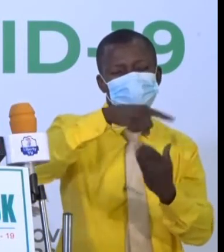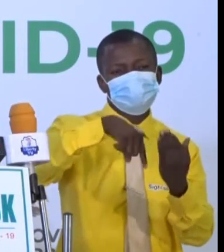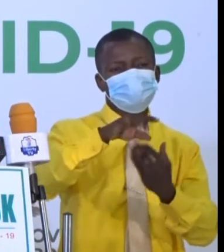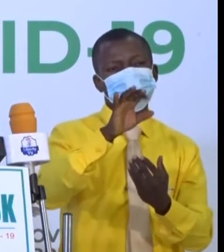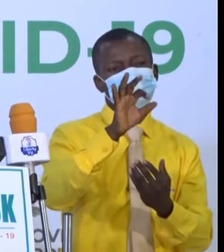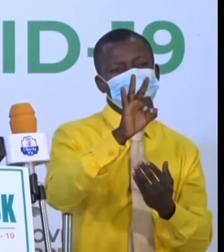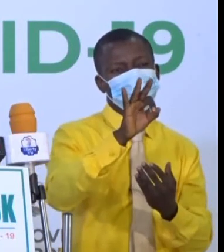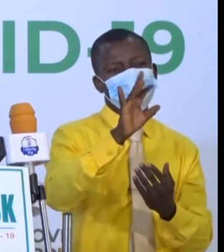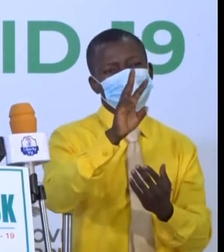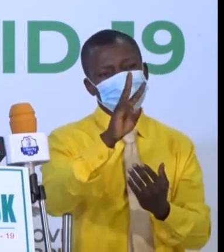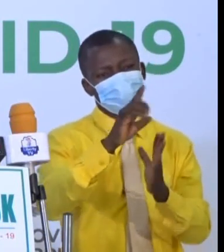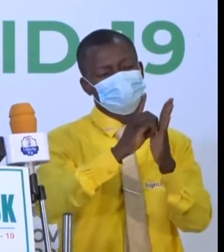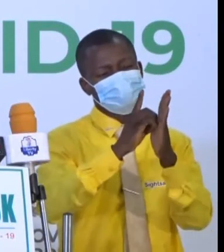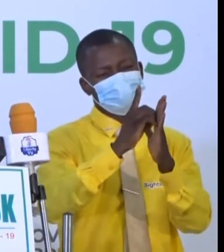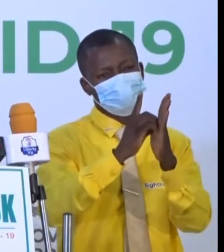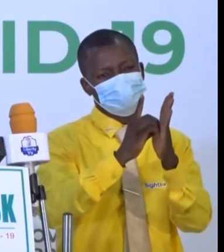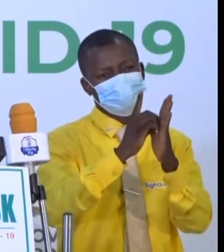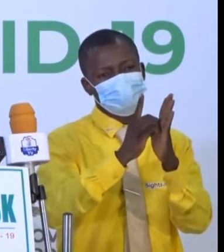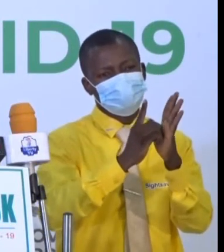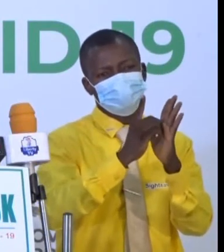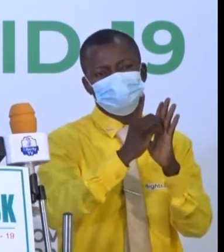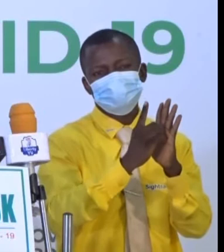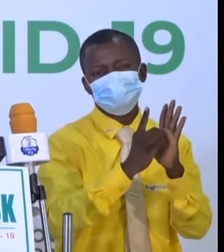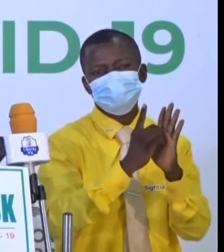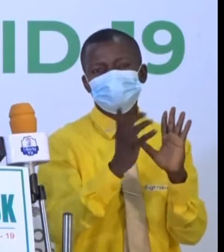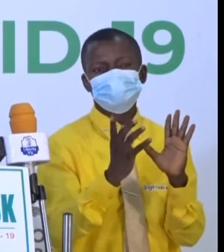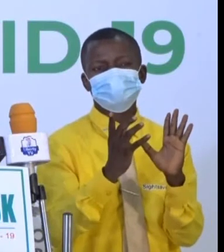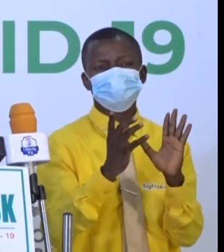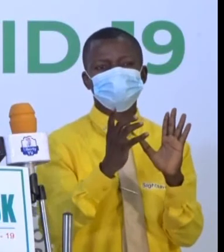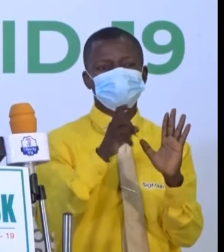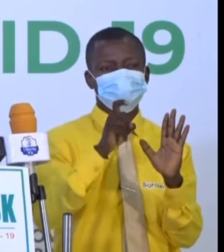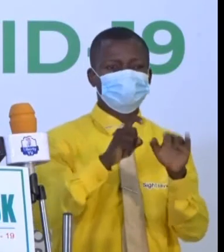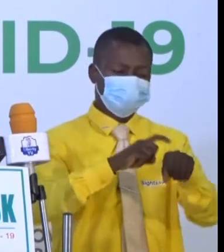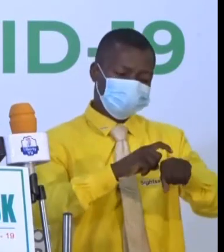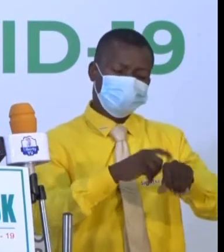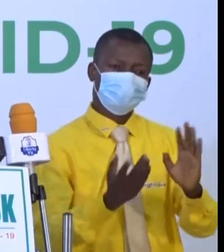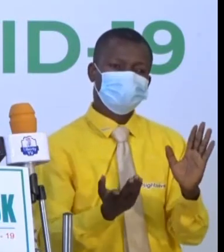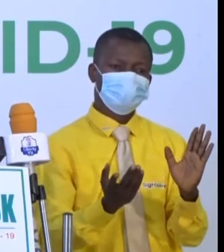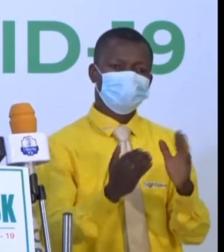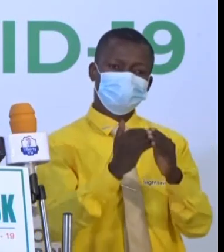hours. Preferably, the closer it is to the time of boarding, the better.